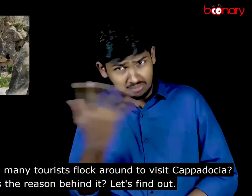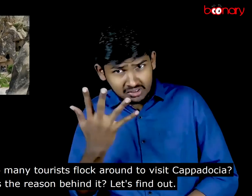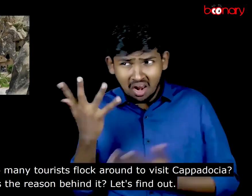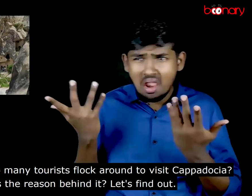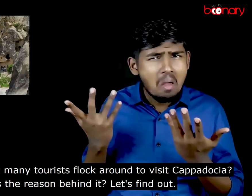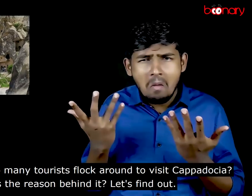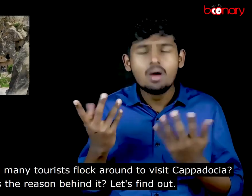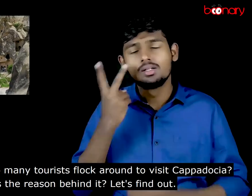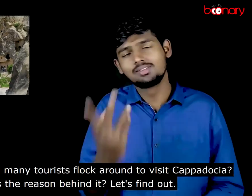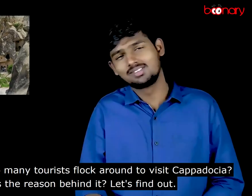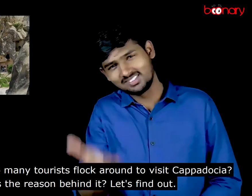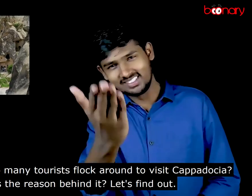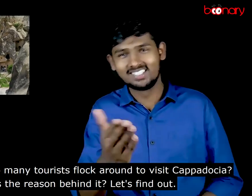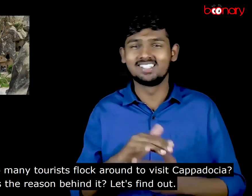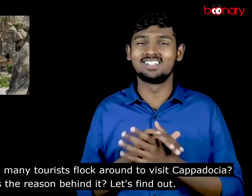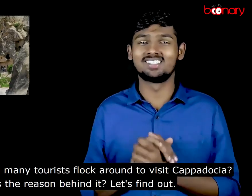it? Let's find out.